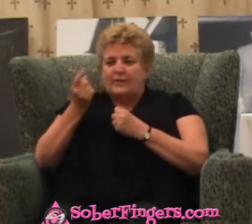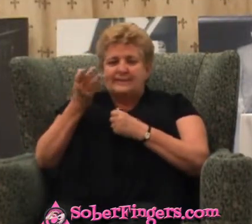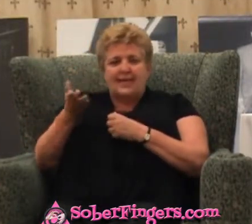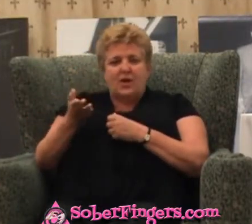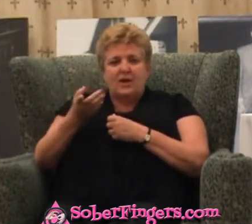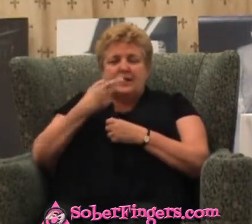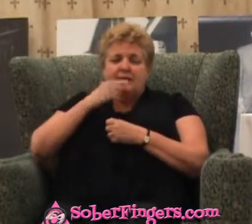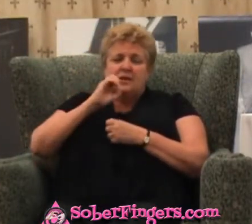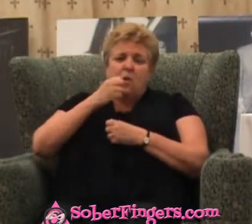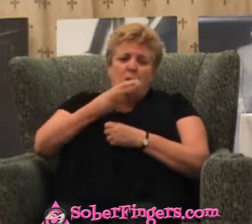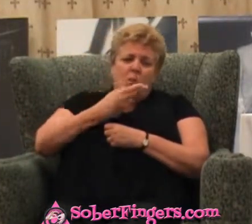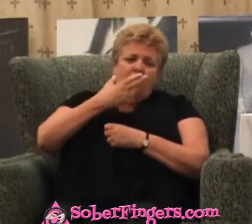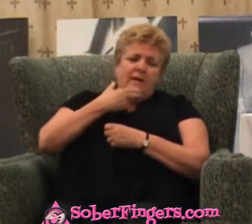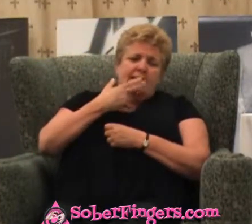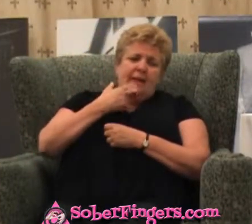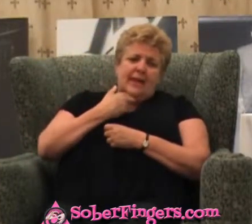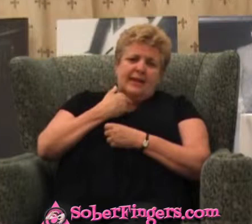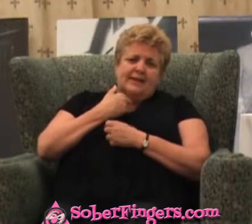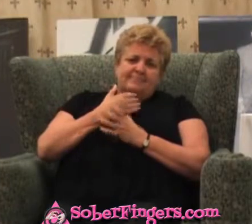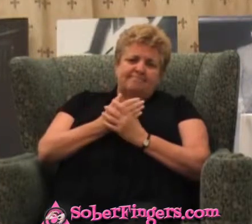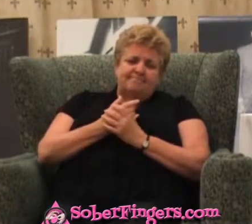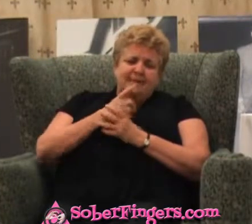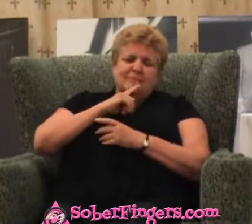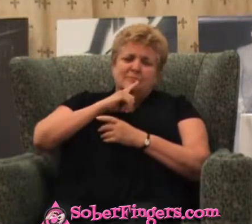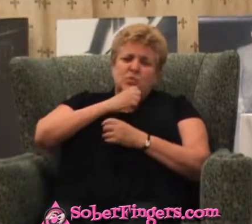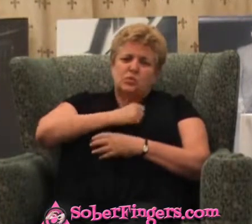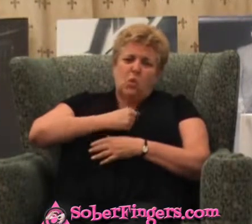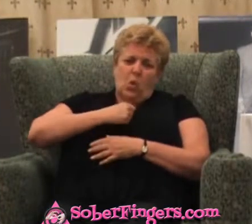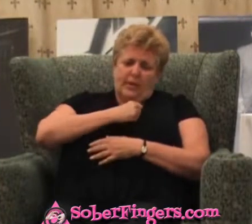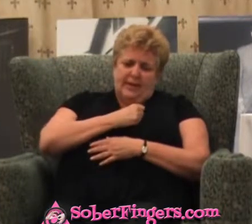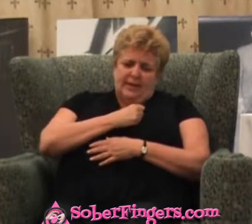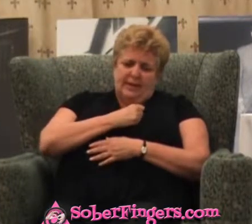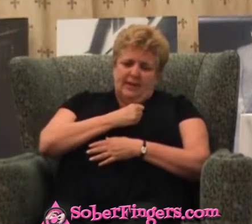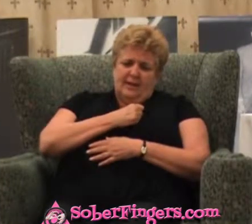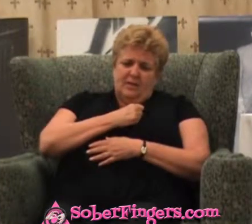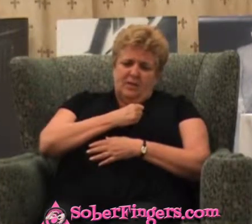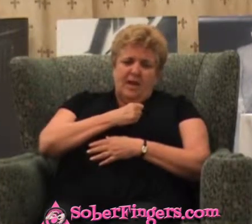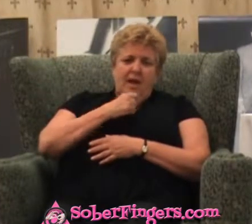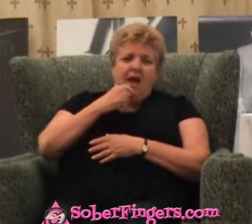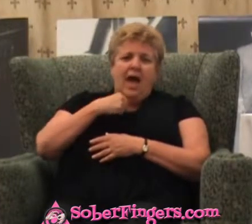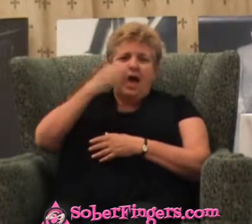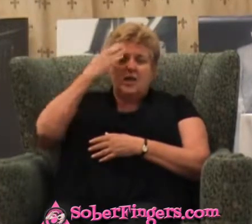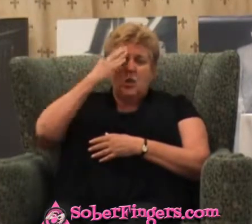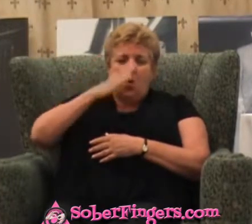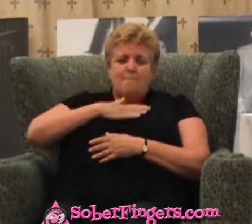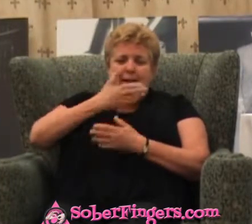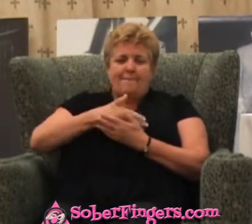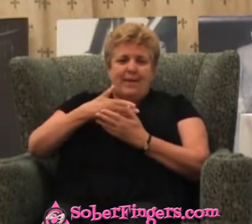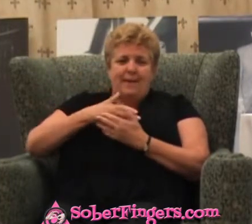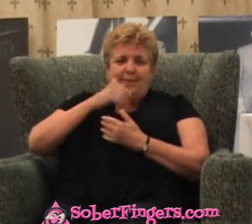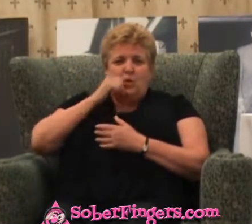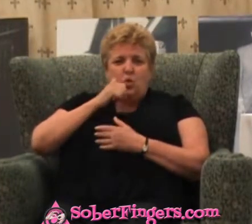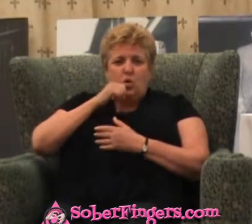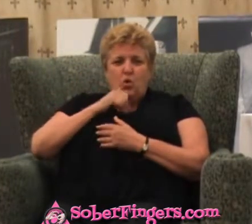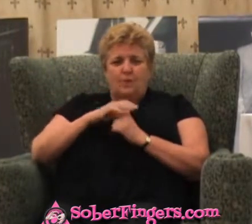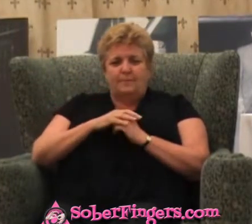honey, I'm so sorry. And he said, I know, my baby girl, don't you go blame yourself